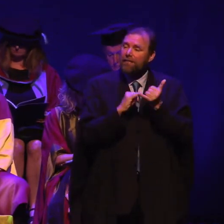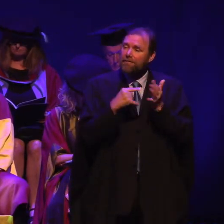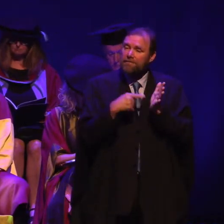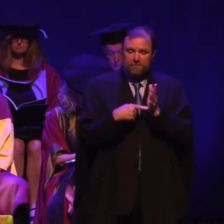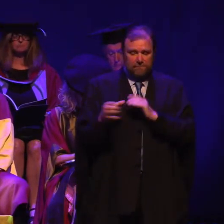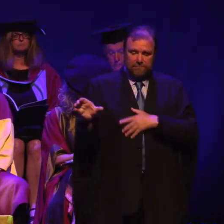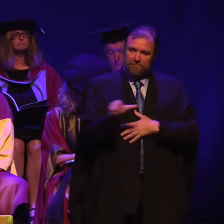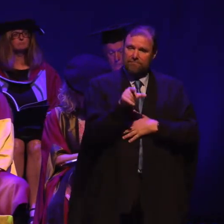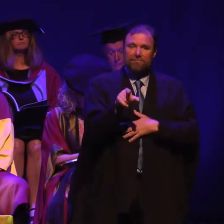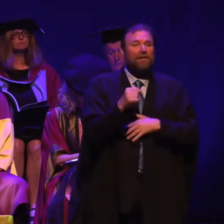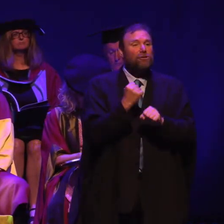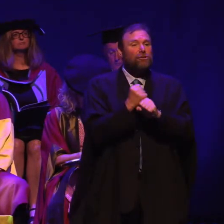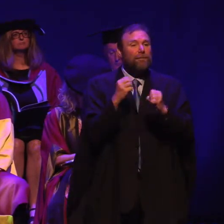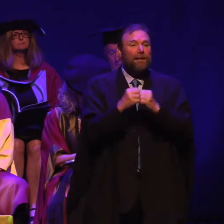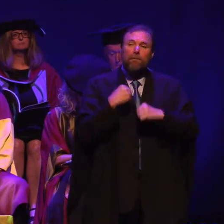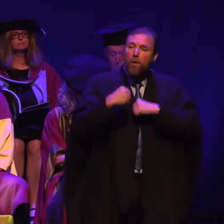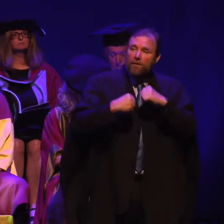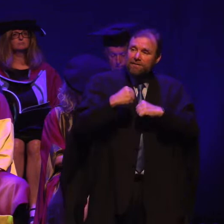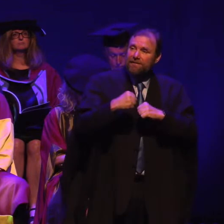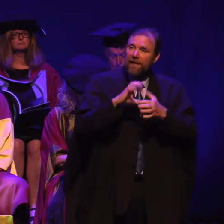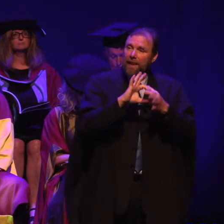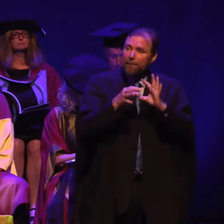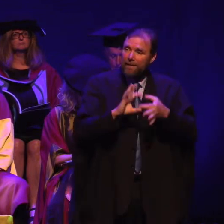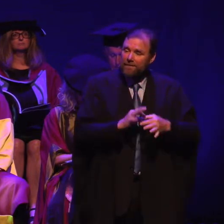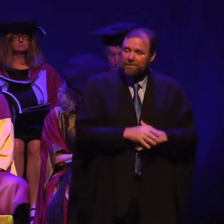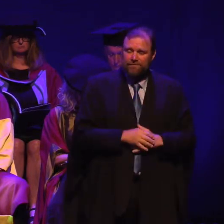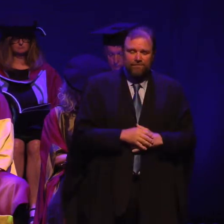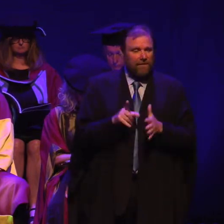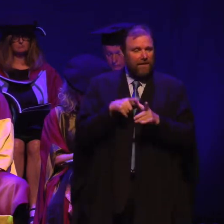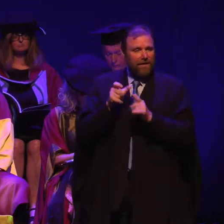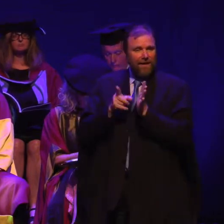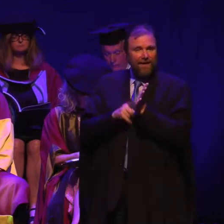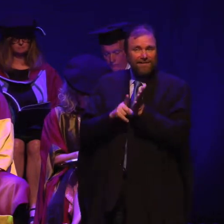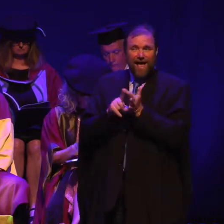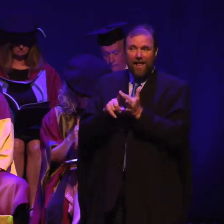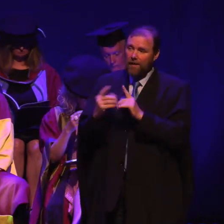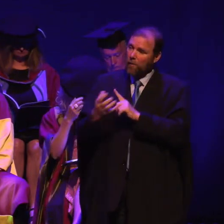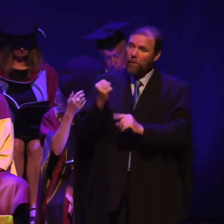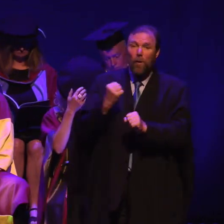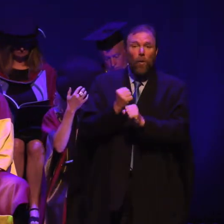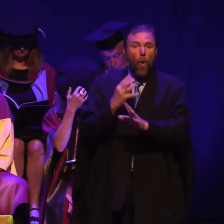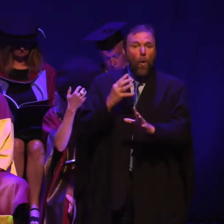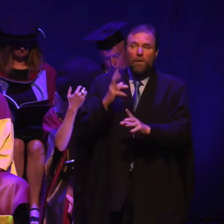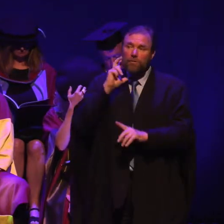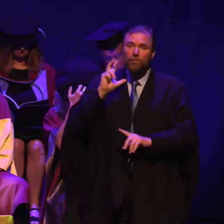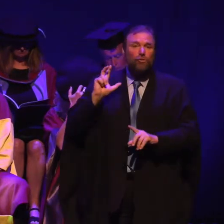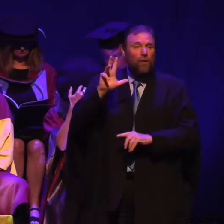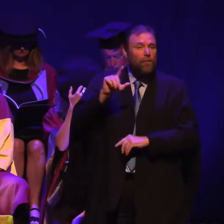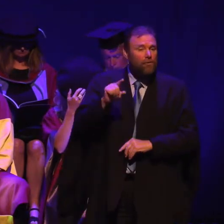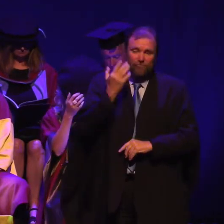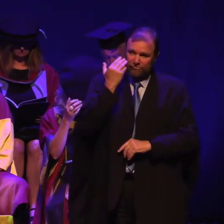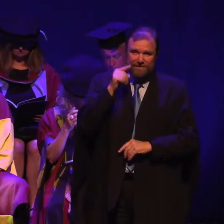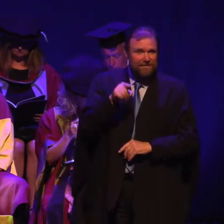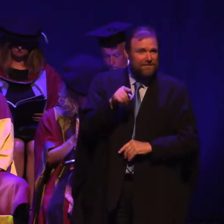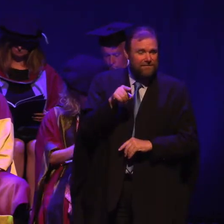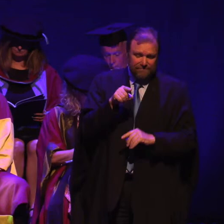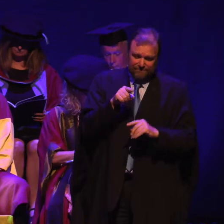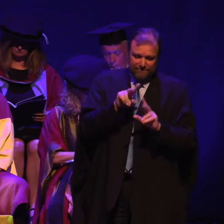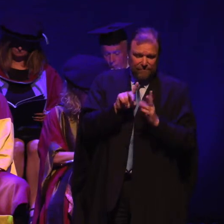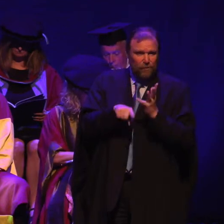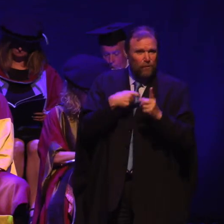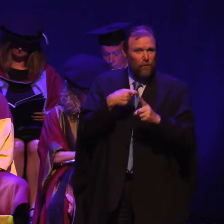GB boxing at the Olympics. Adele Nicol won gold in the shot put at the recent UK Athletics